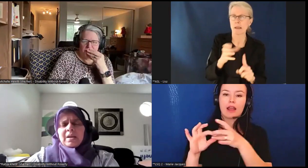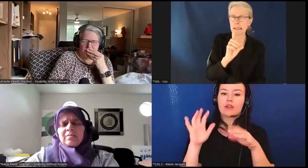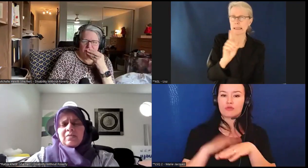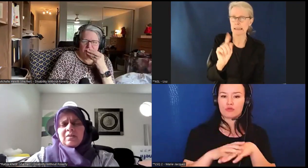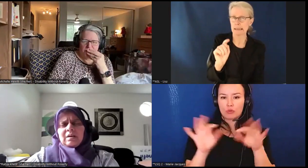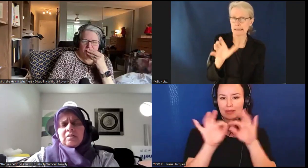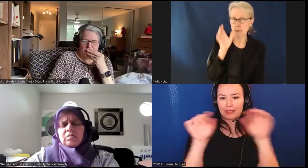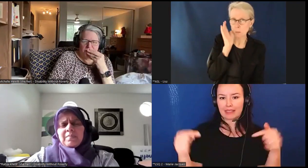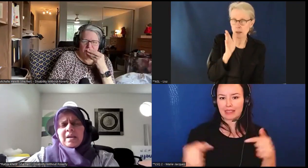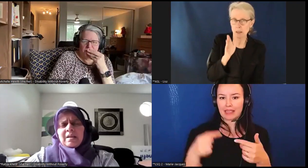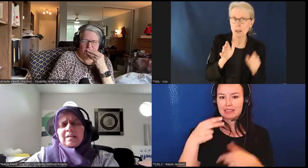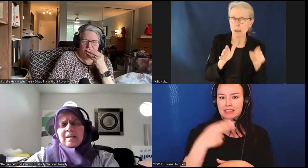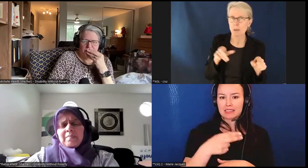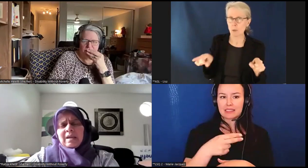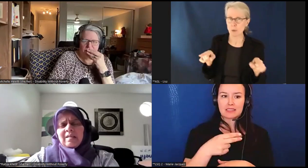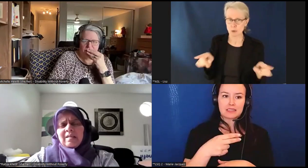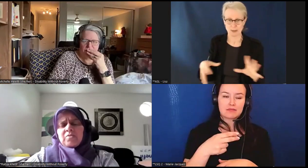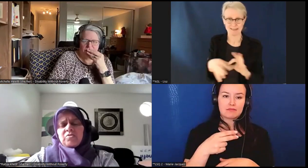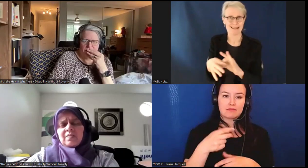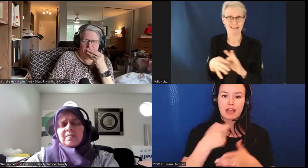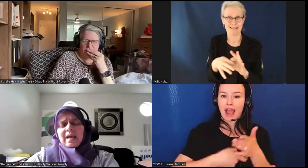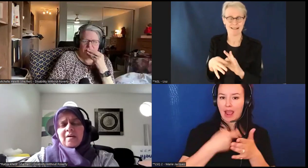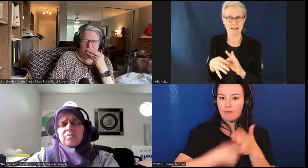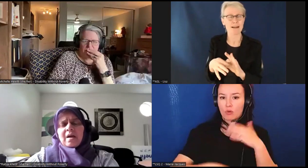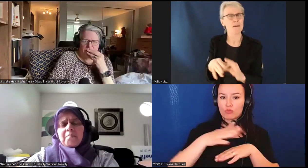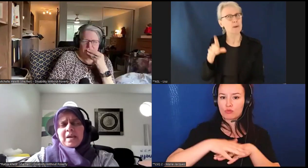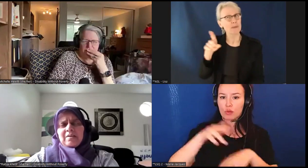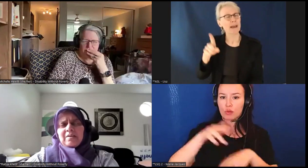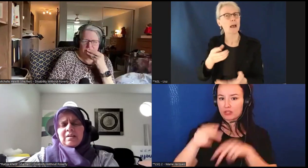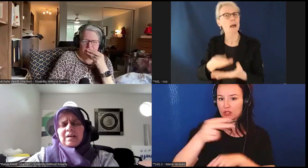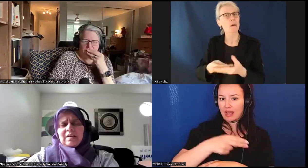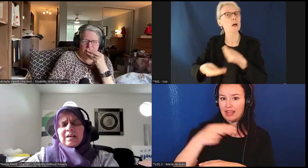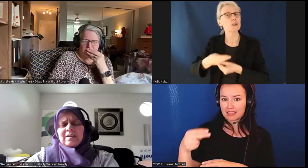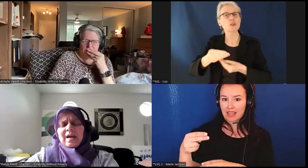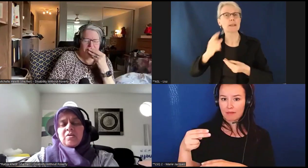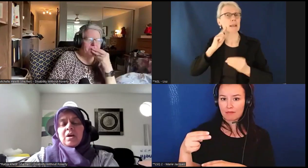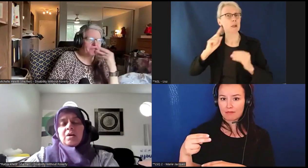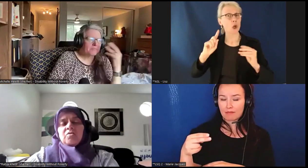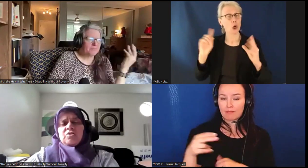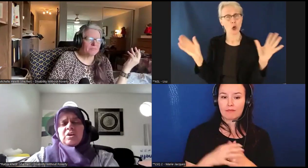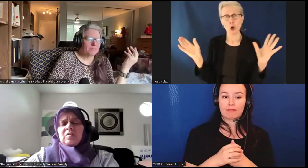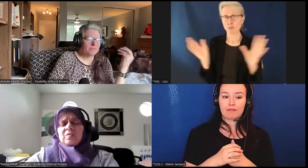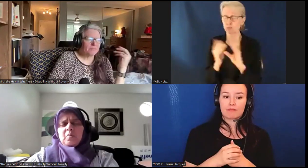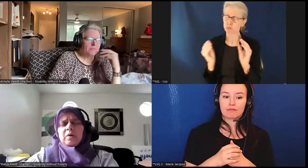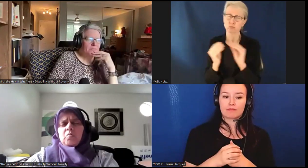But they made the budget sound amazing. Like they said,